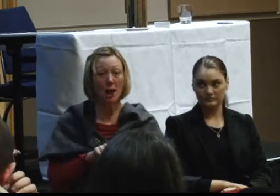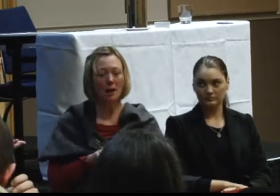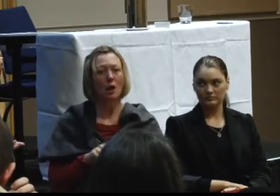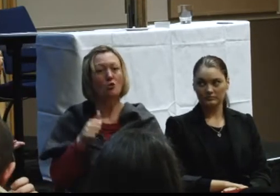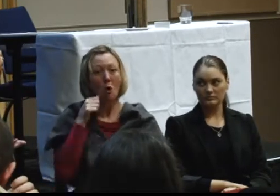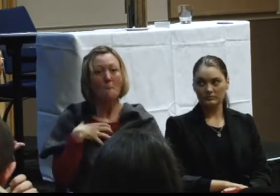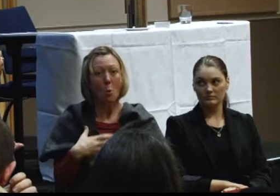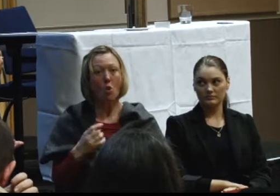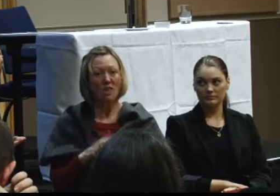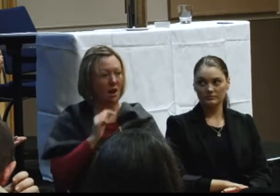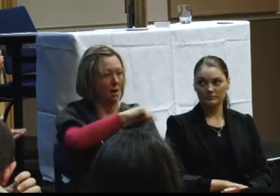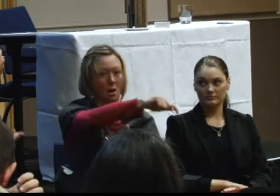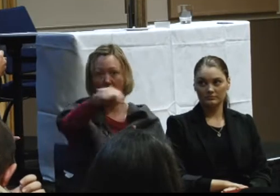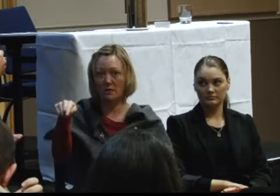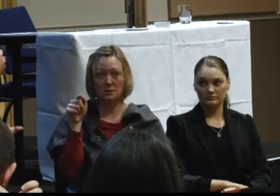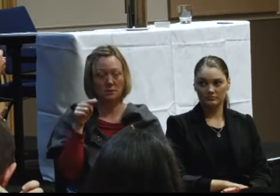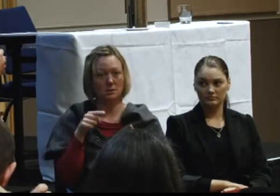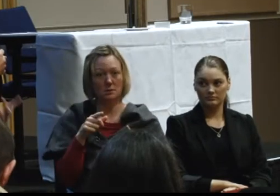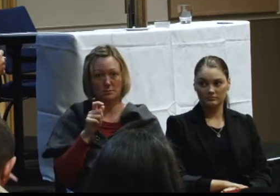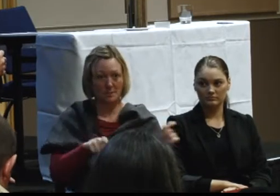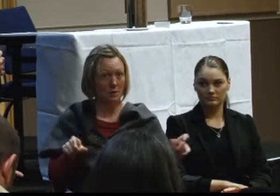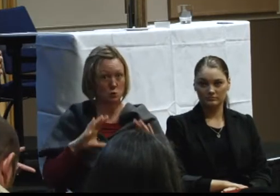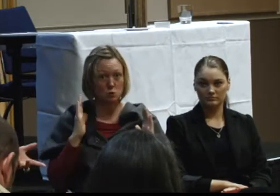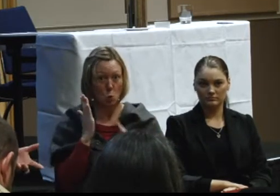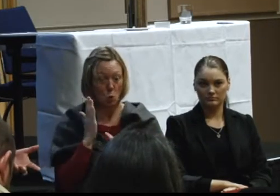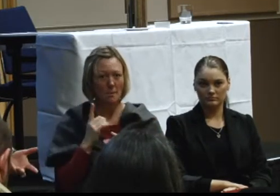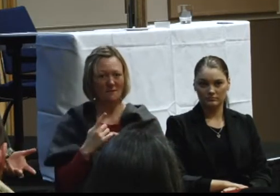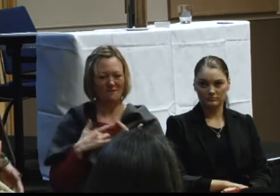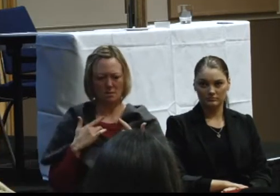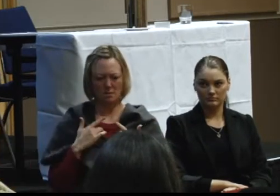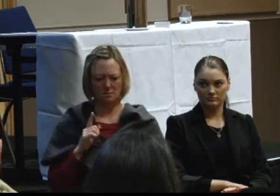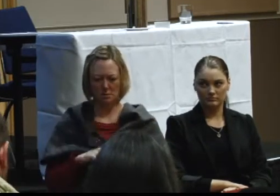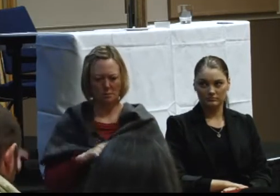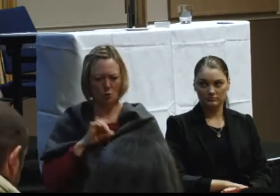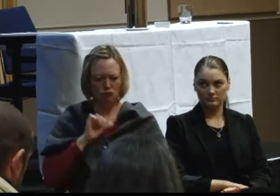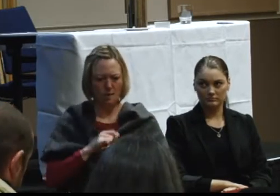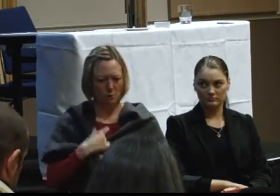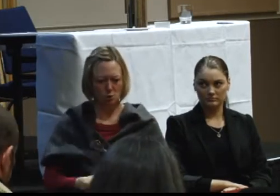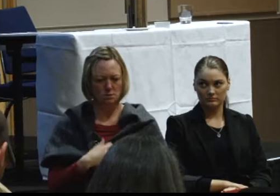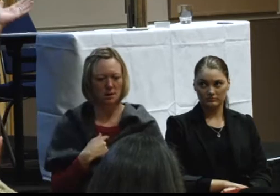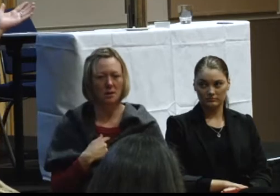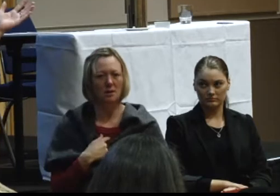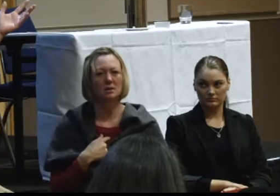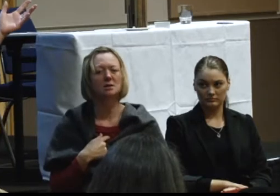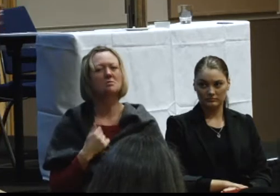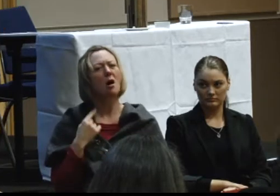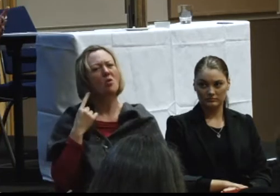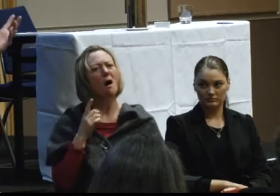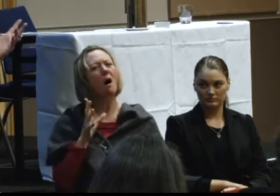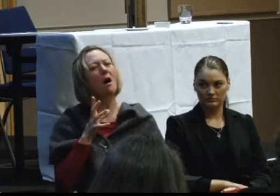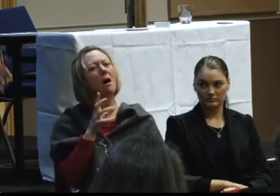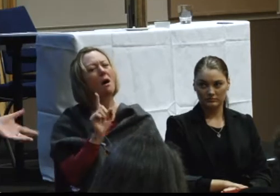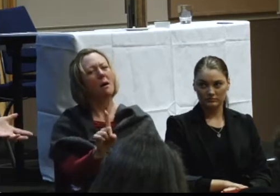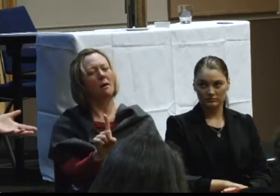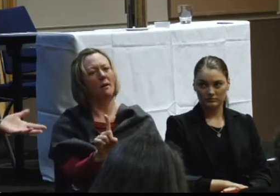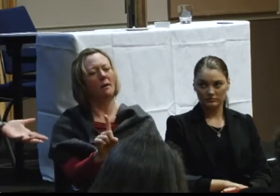than most in our school, didn't feel like I was the right person to be doing this. So I suddenly thought, hey, wait a minute, you know, why are